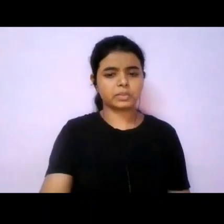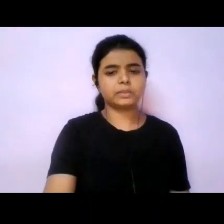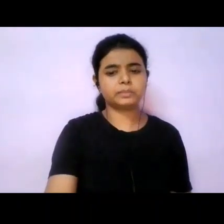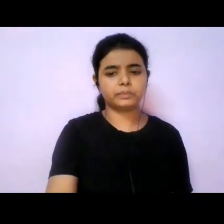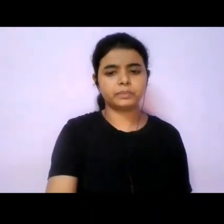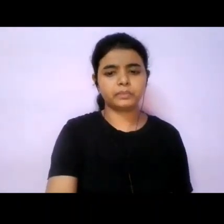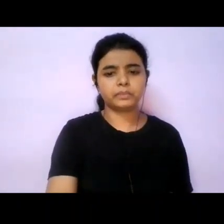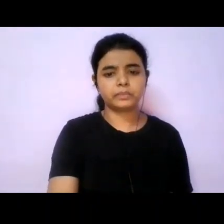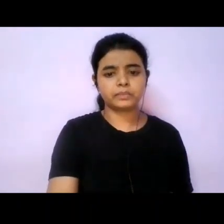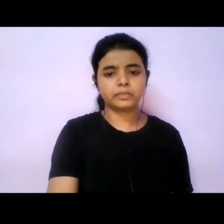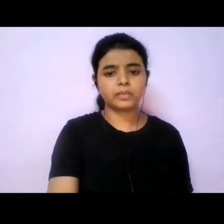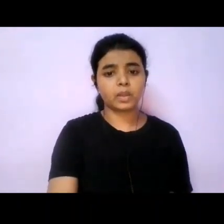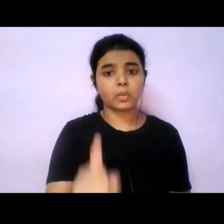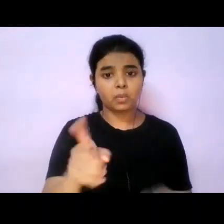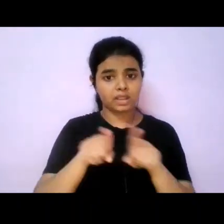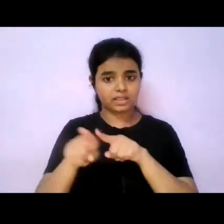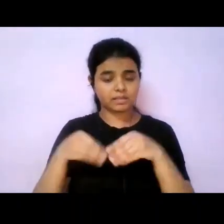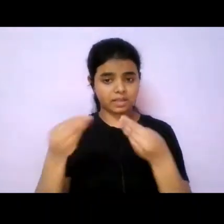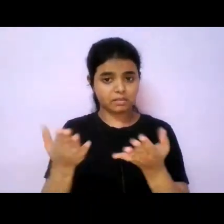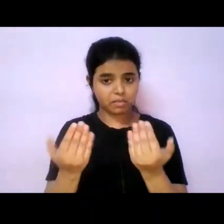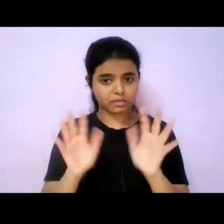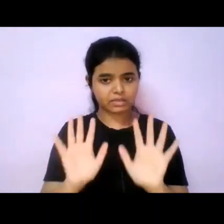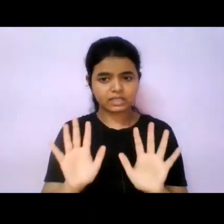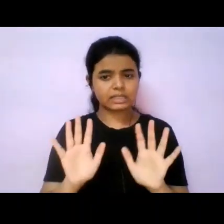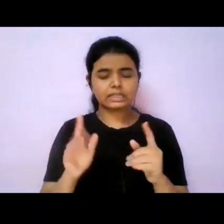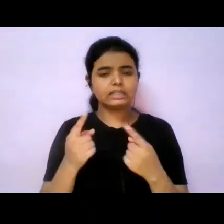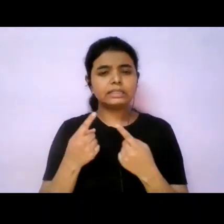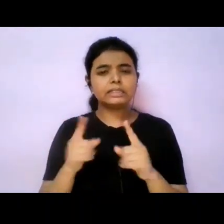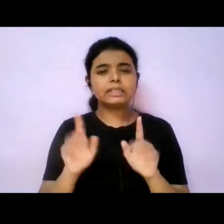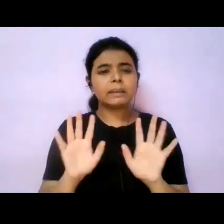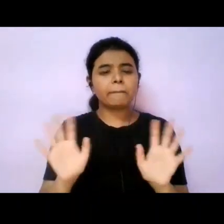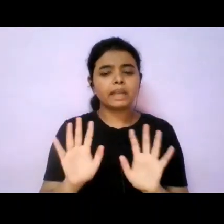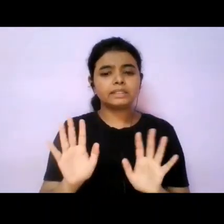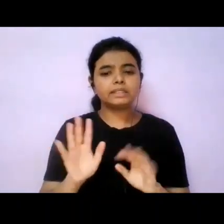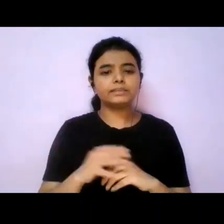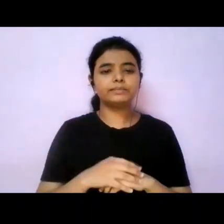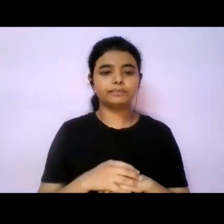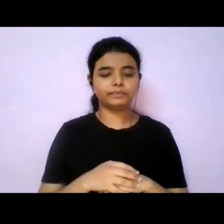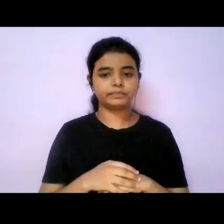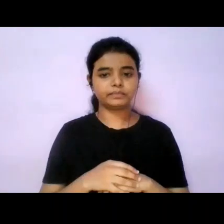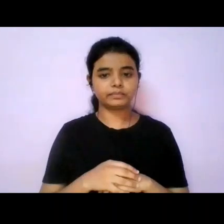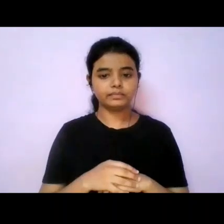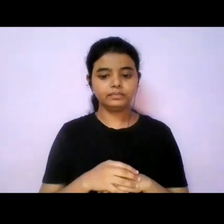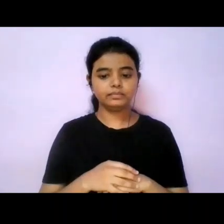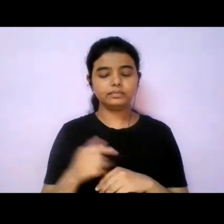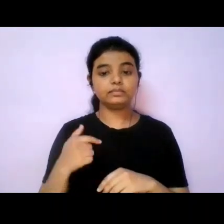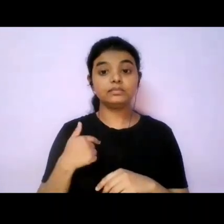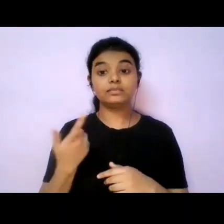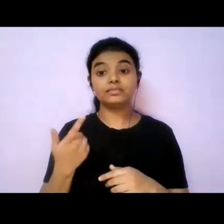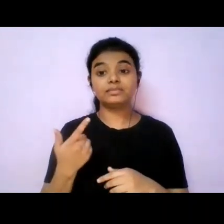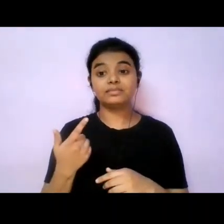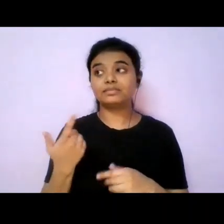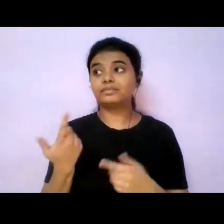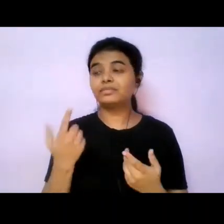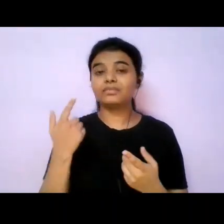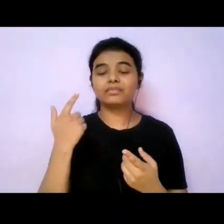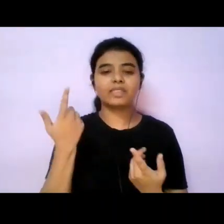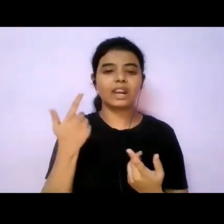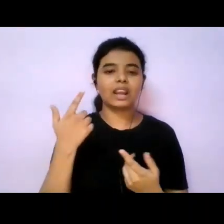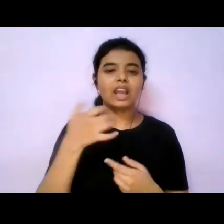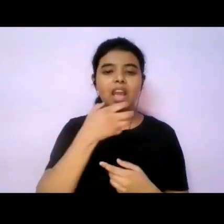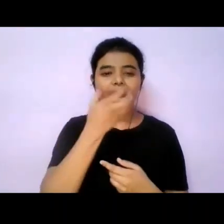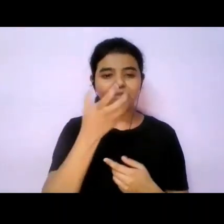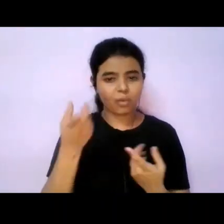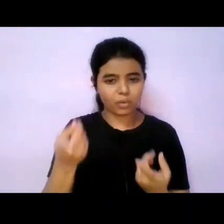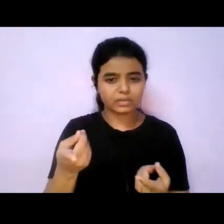Apple, or not to get something that you essentially need, but the iPhone is but one crucial